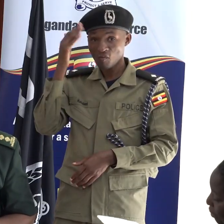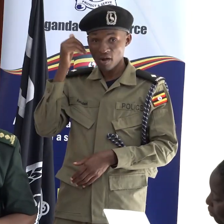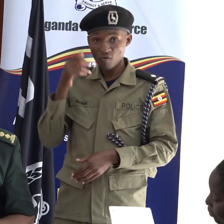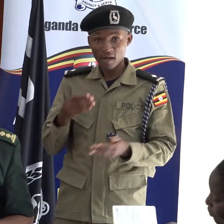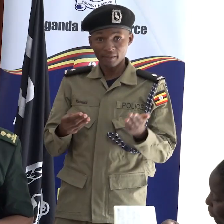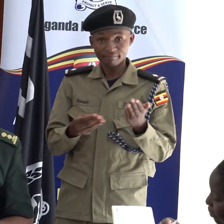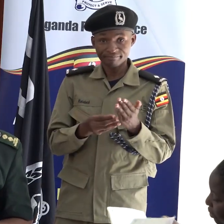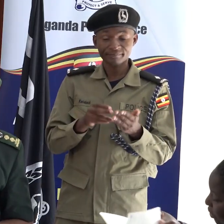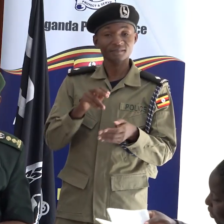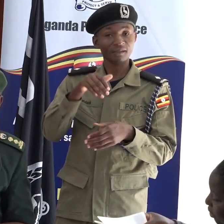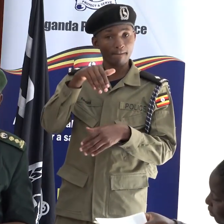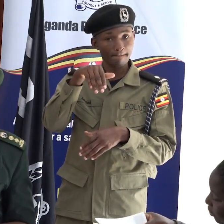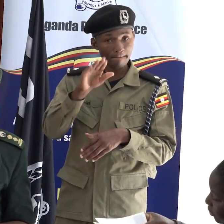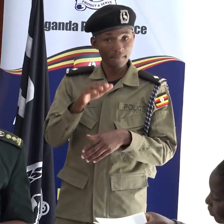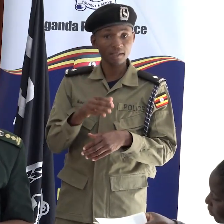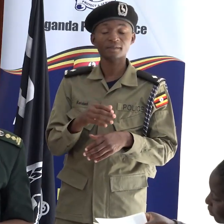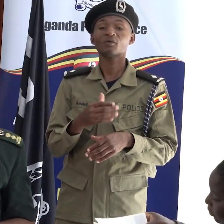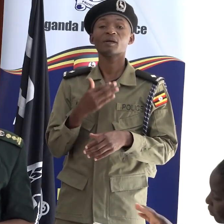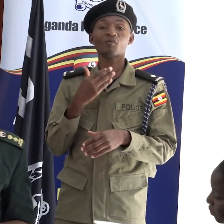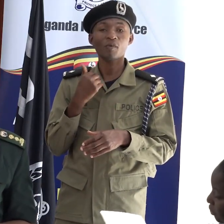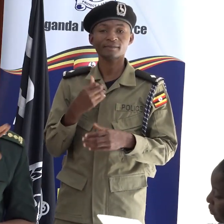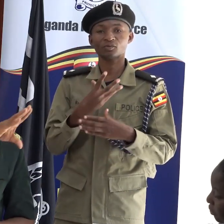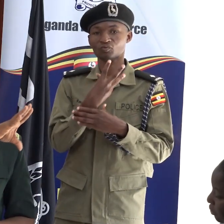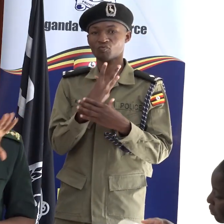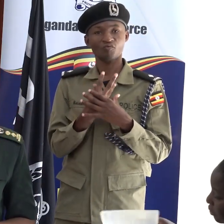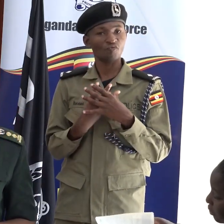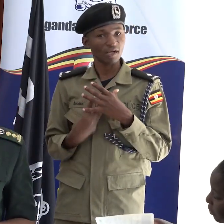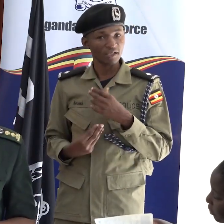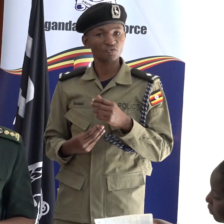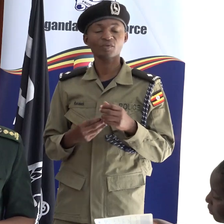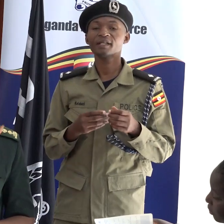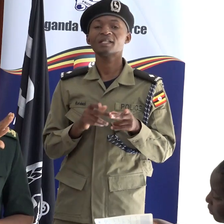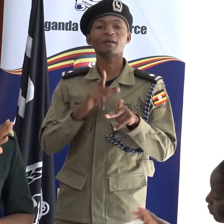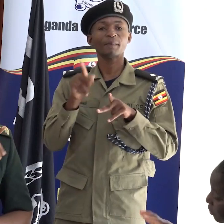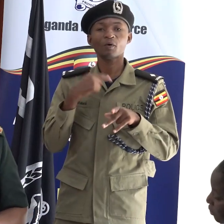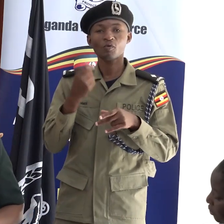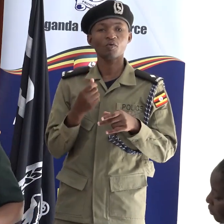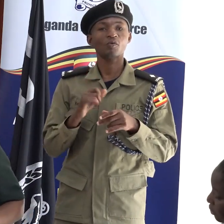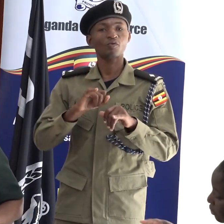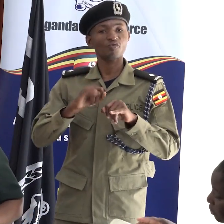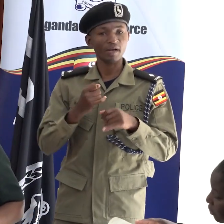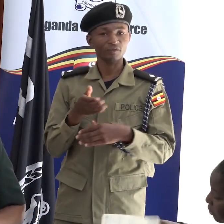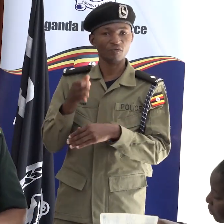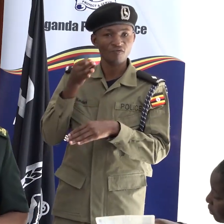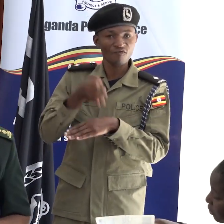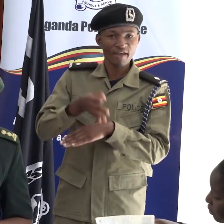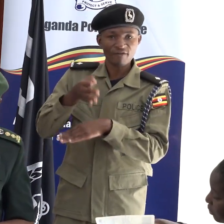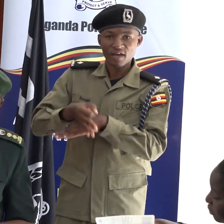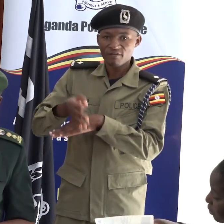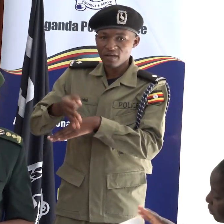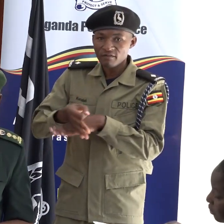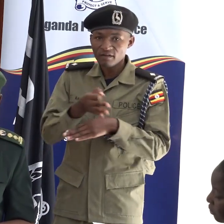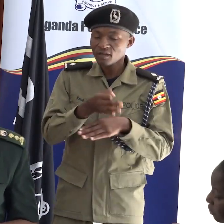the efforts of those who are good at forging such letters from Lufla. We have